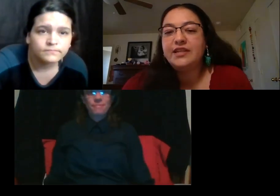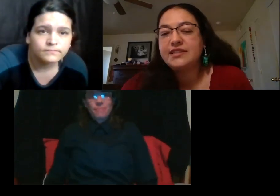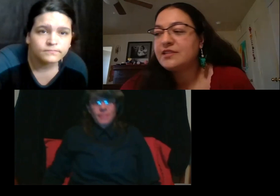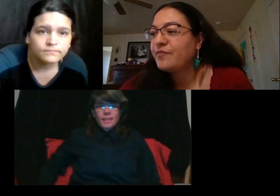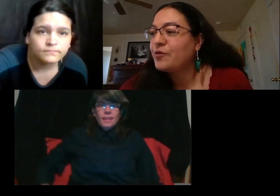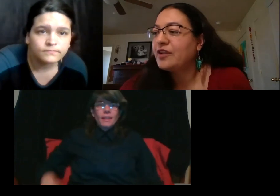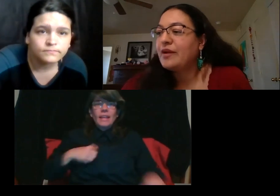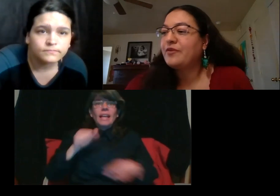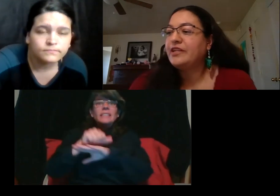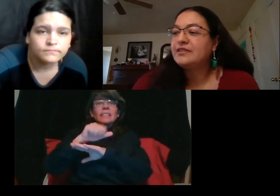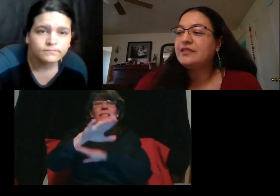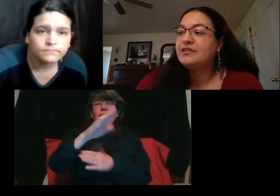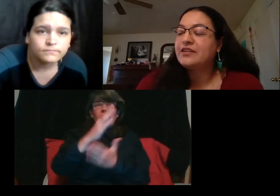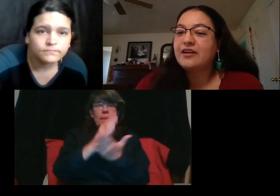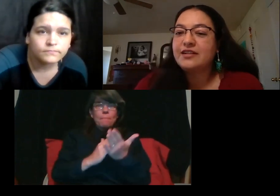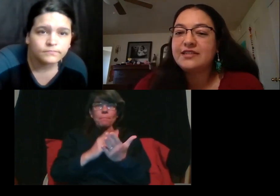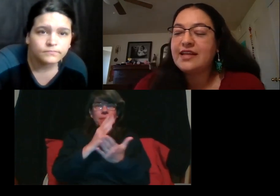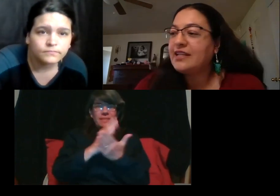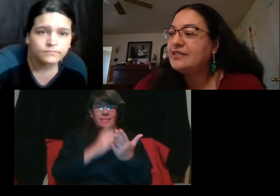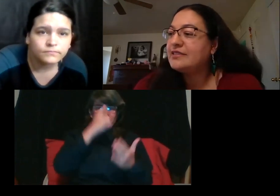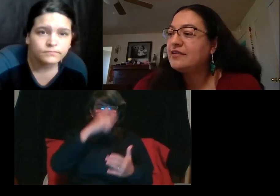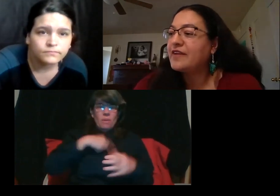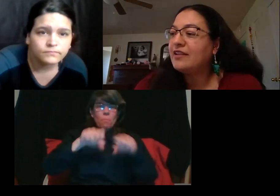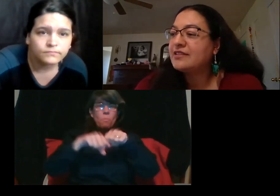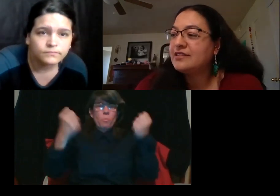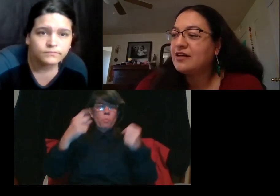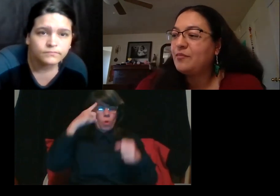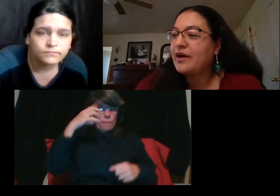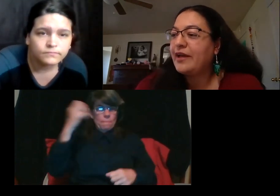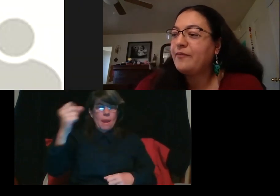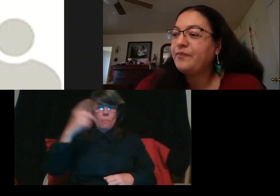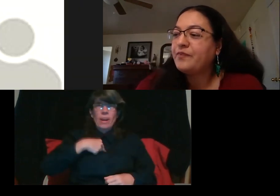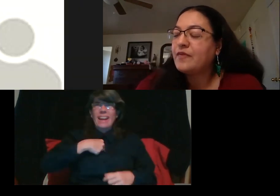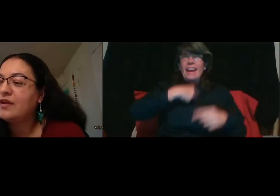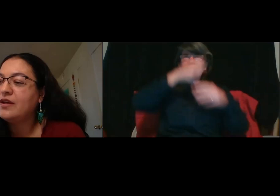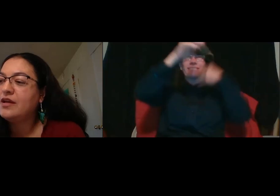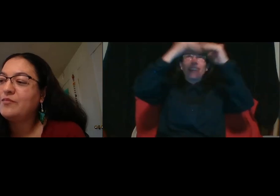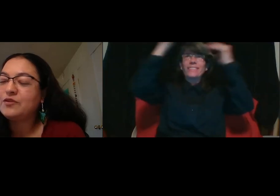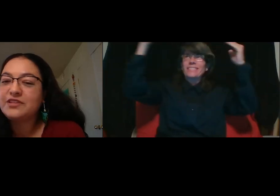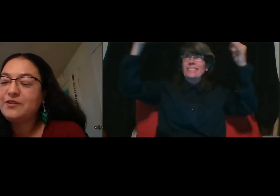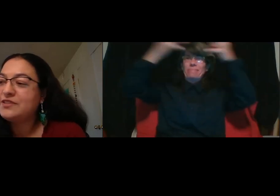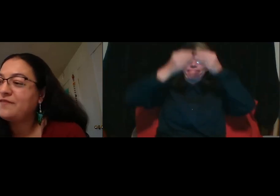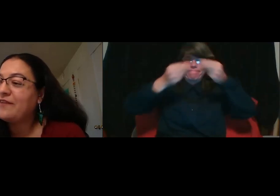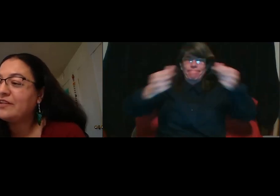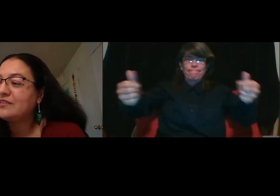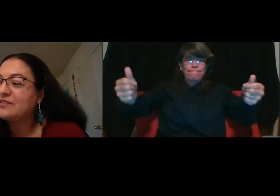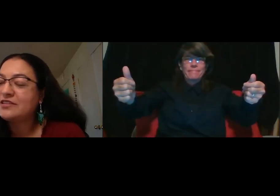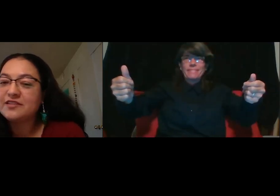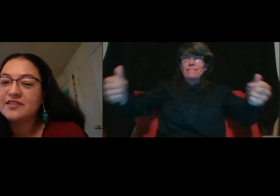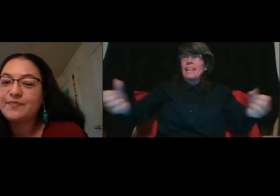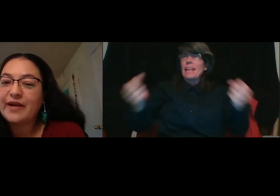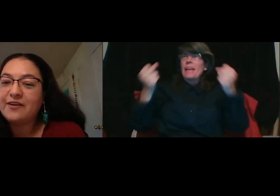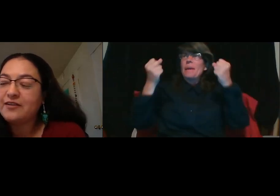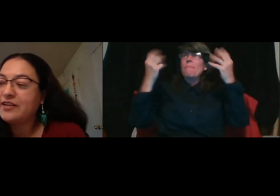Sending pieces of broken memories into currents and eddies of galaxies gone by. And multitudes of heavens are